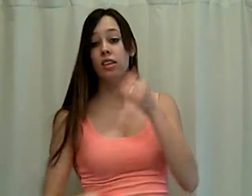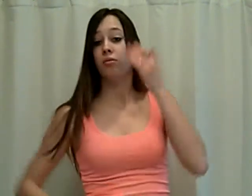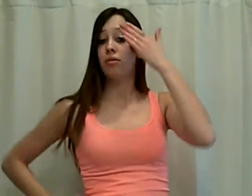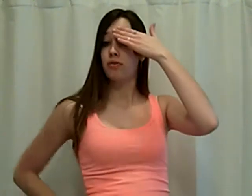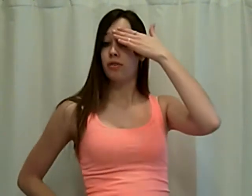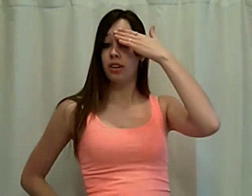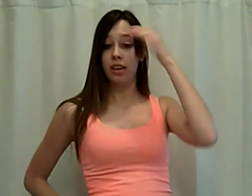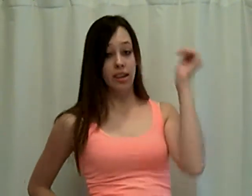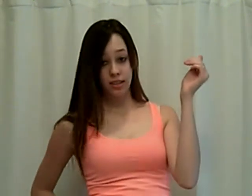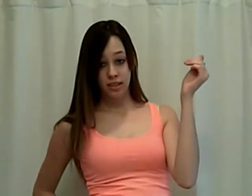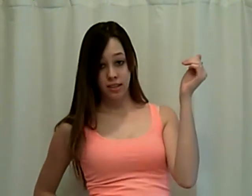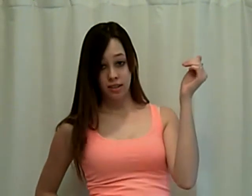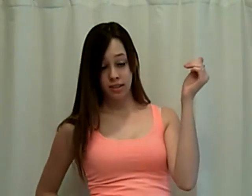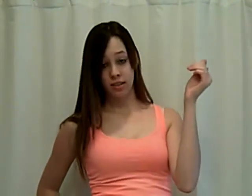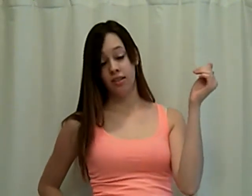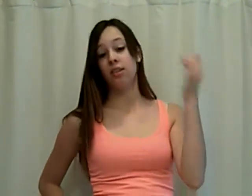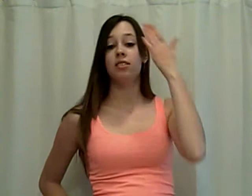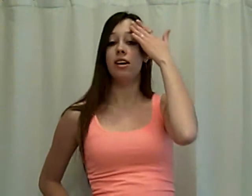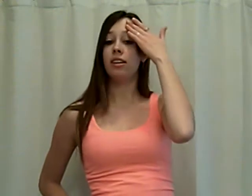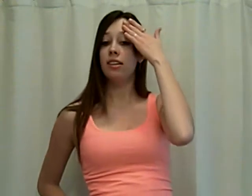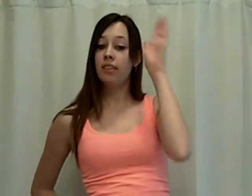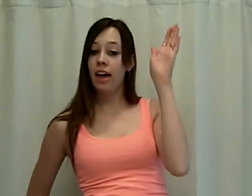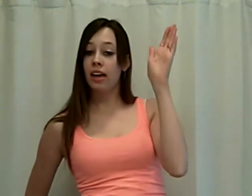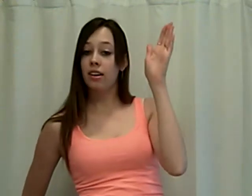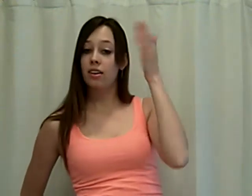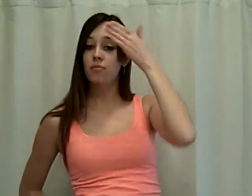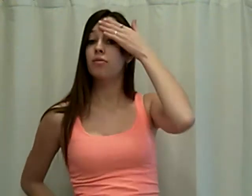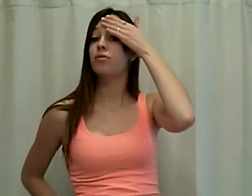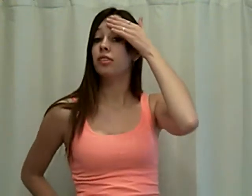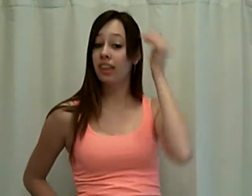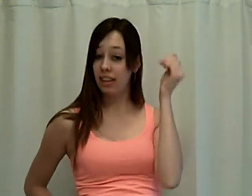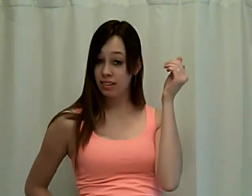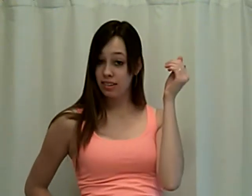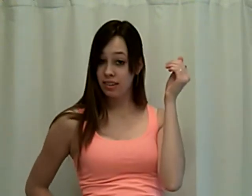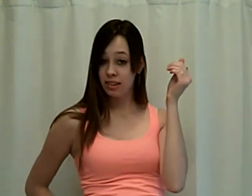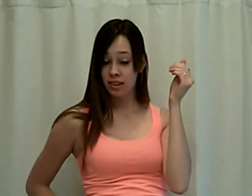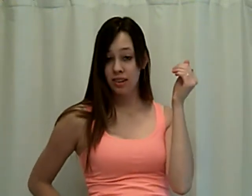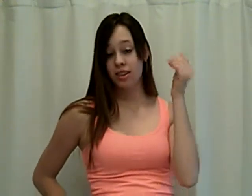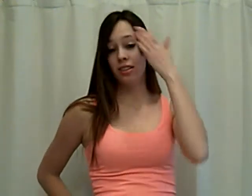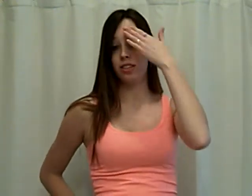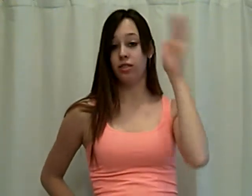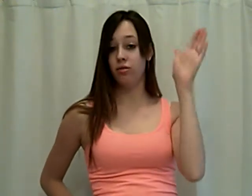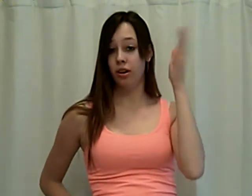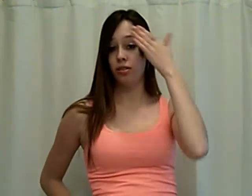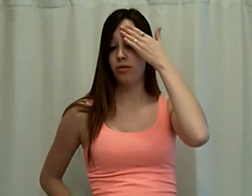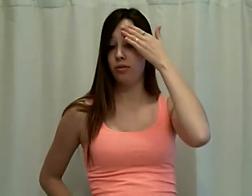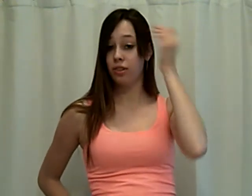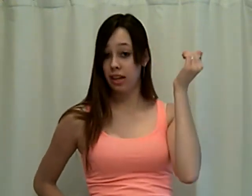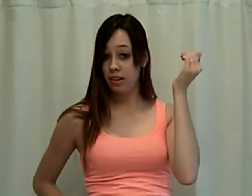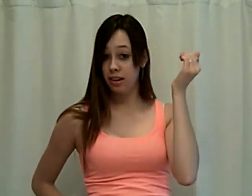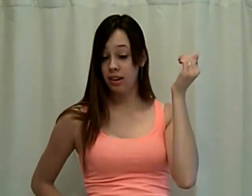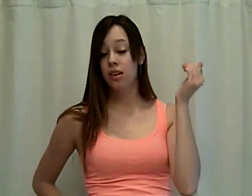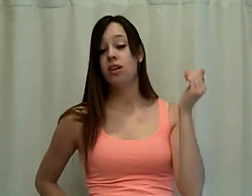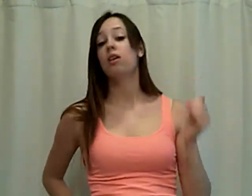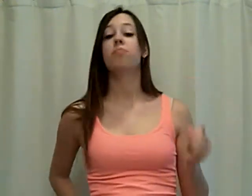we forget. Not like that. Forget. That's don't know. Forget